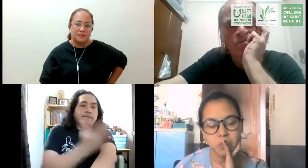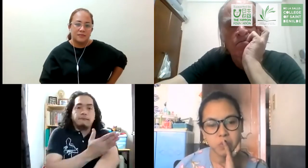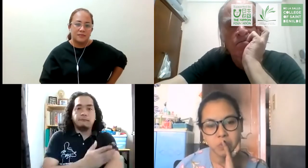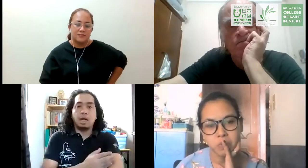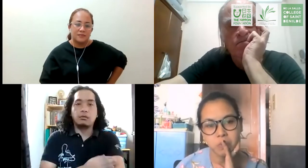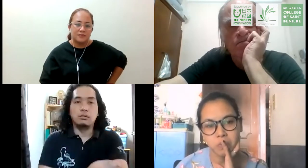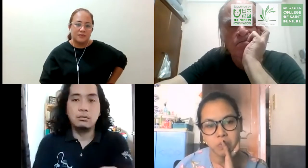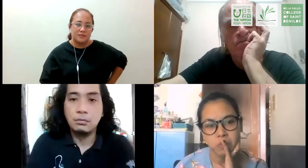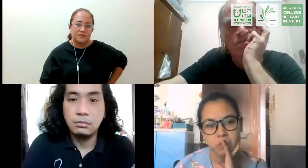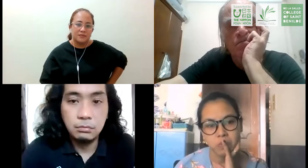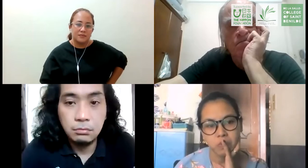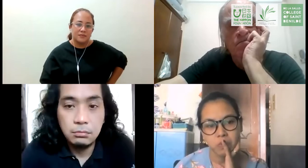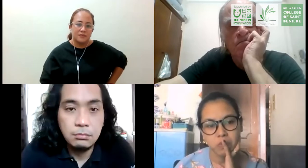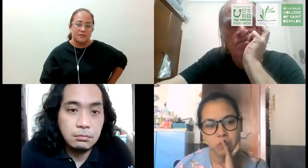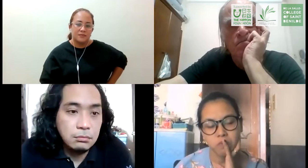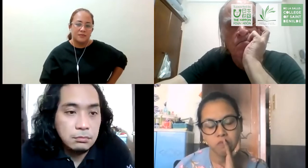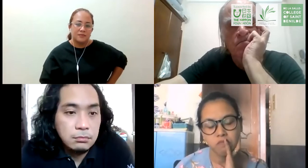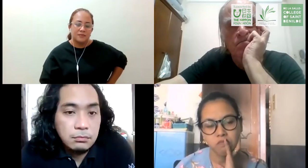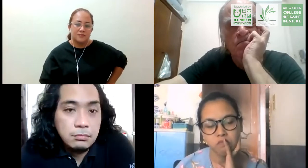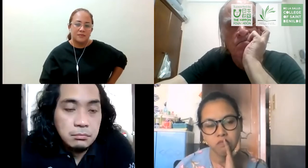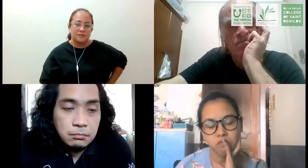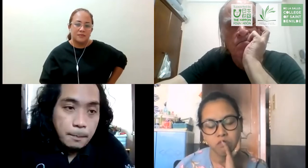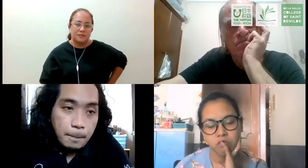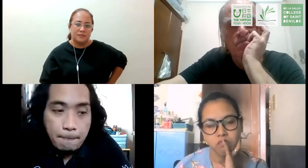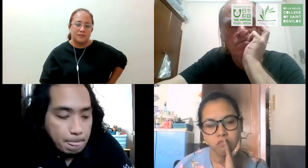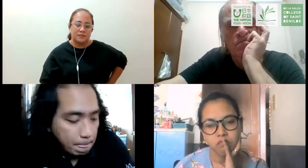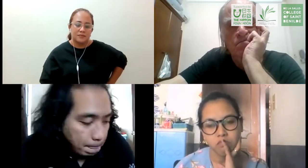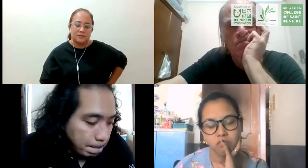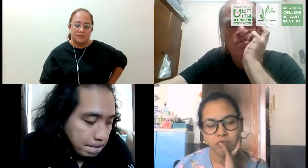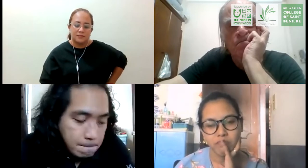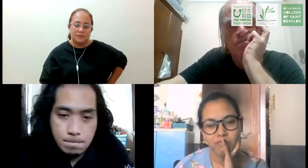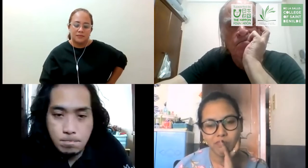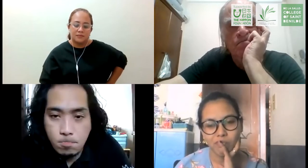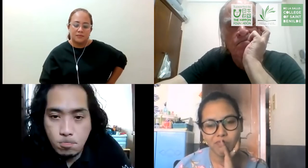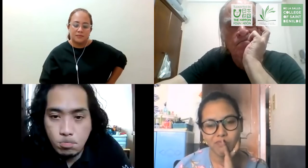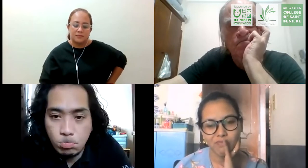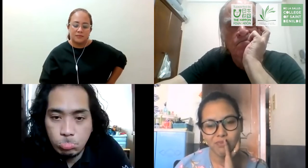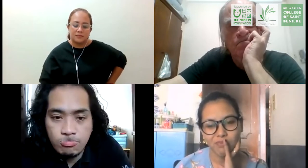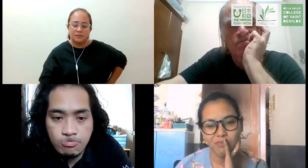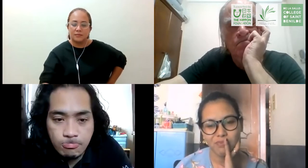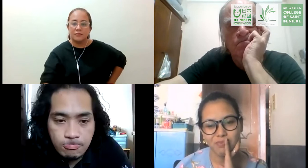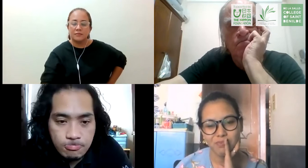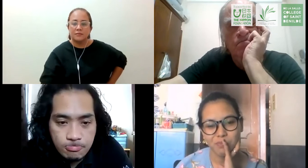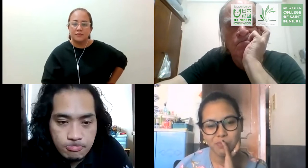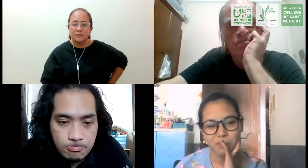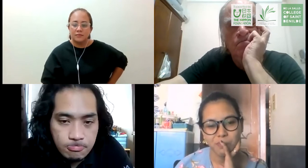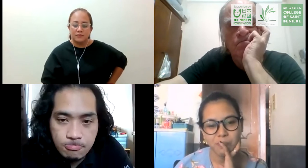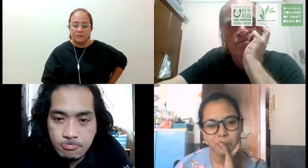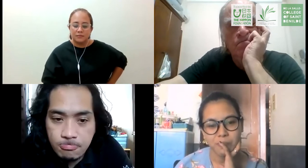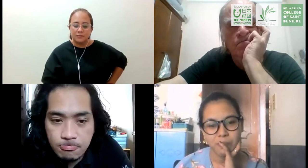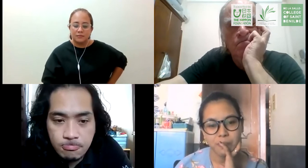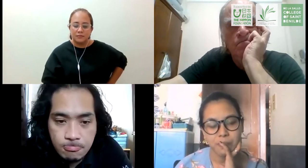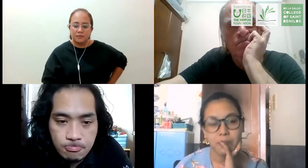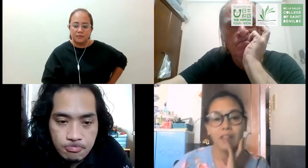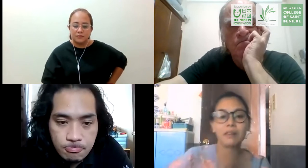it'll be difficult. And people are saying this is just for us to like learn, like starting off